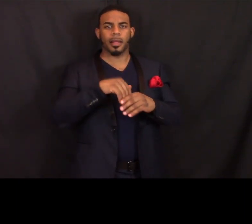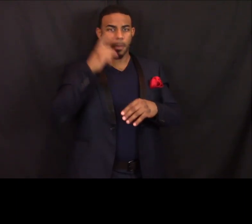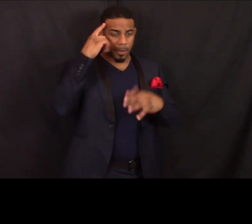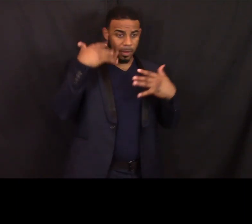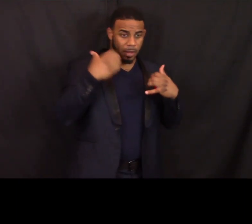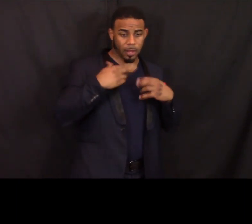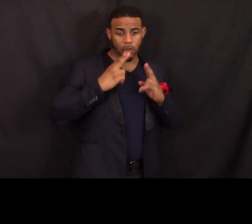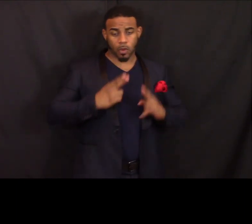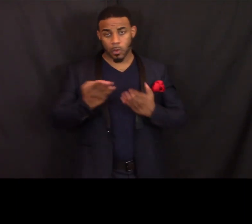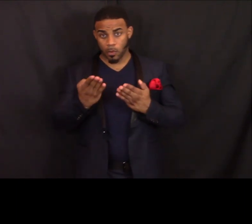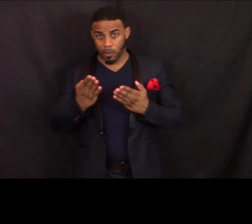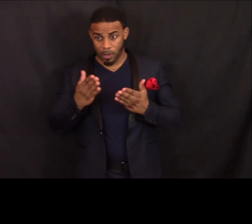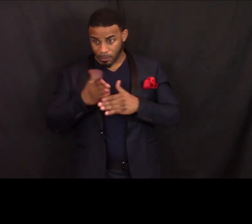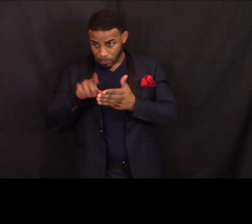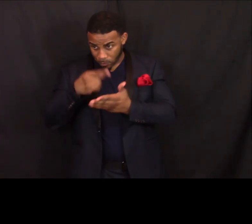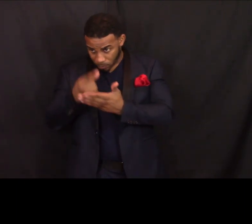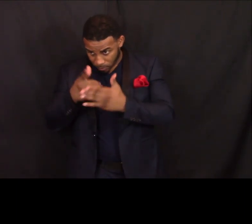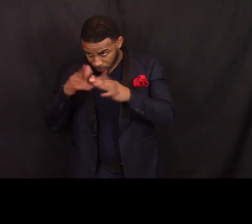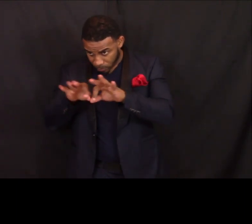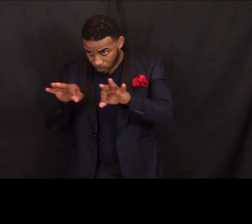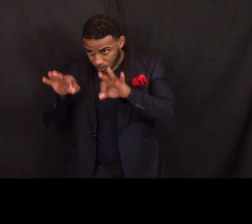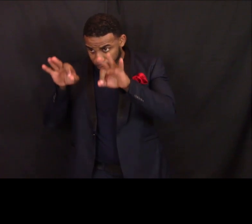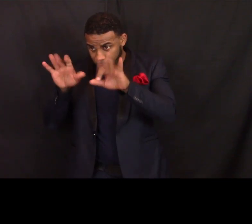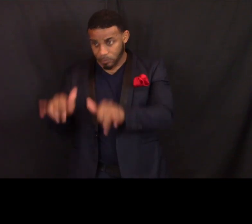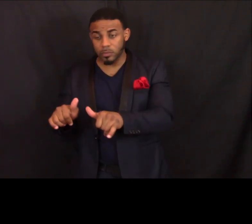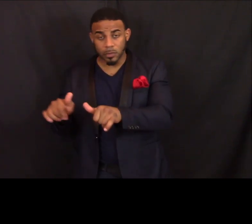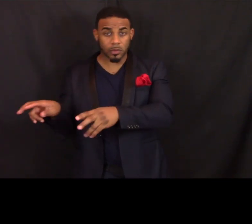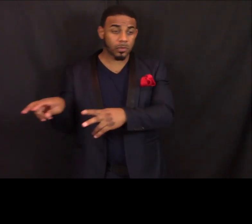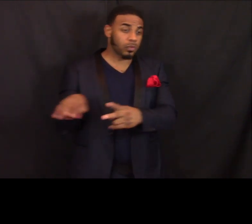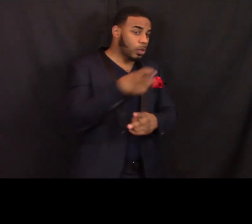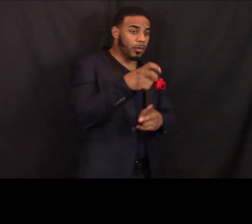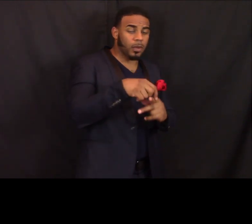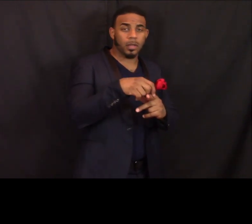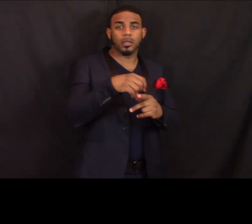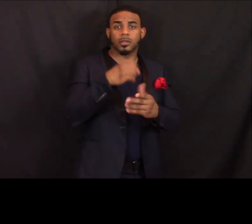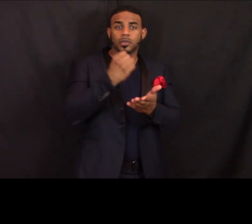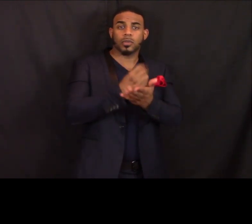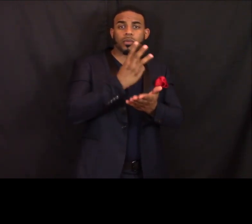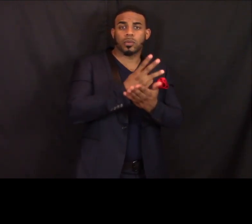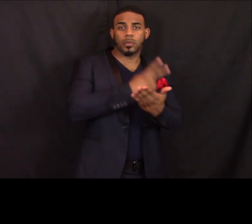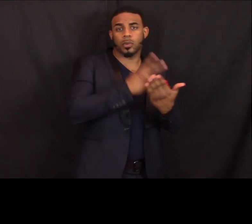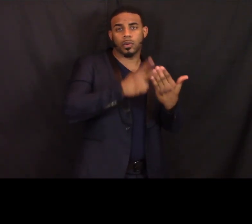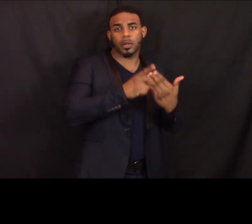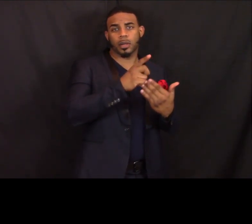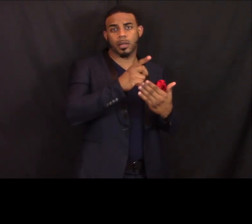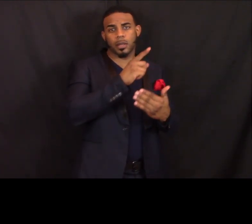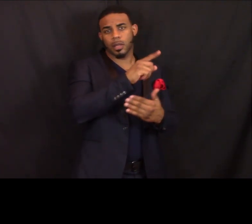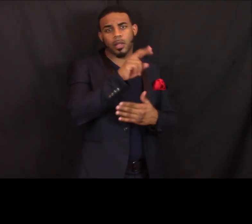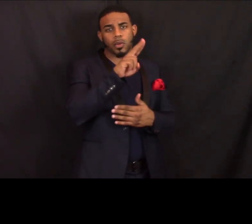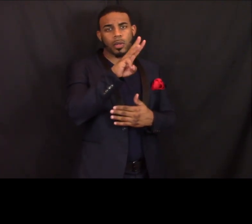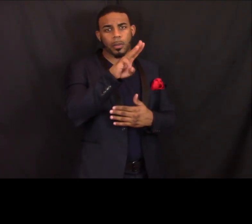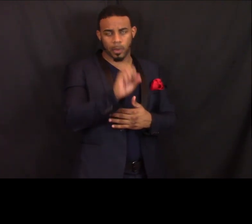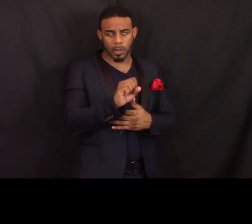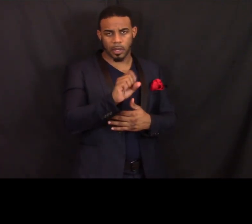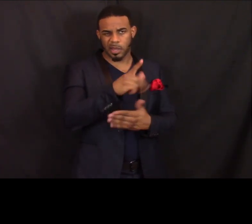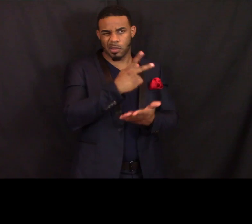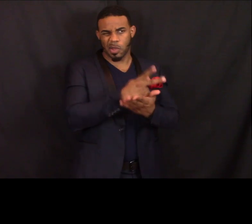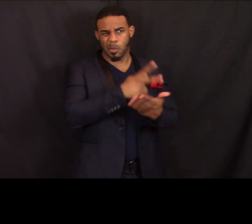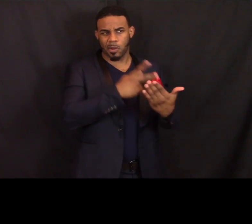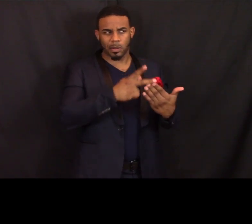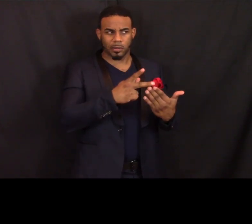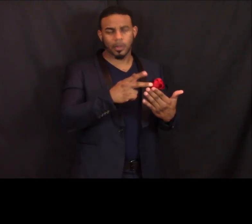After I graduated from that program, transferred into the social work program at UWS, where I got my